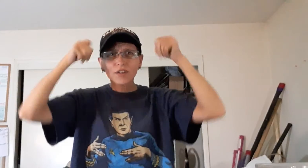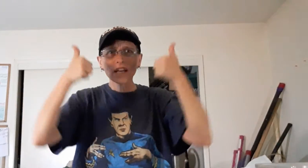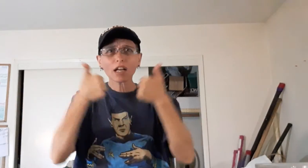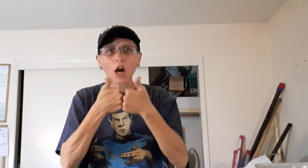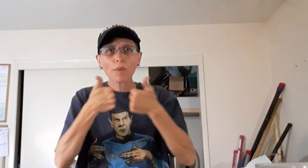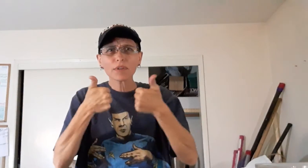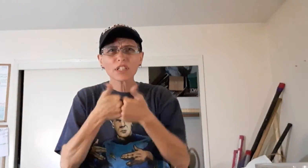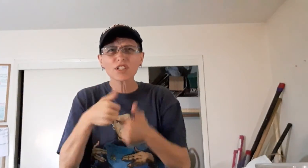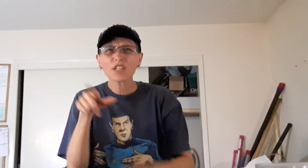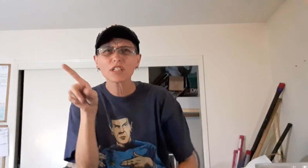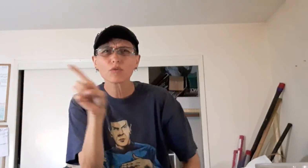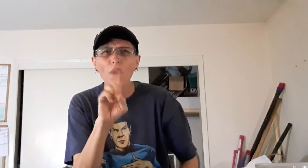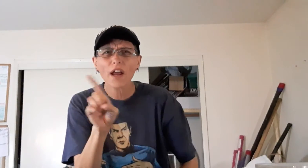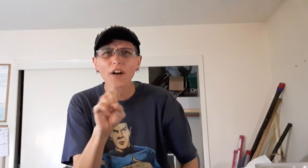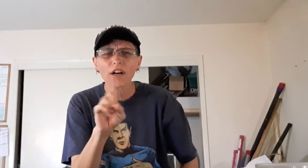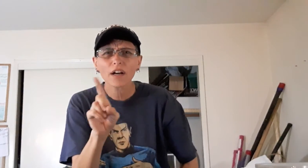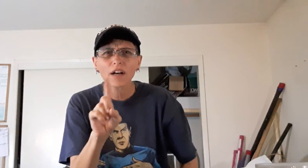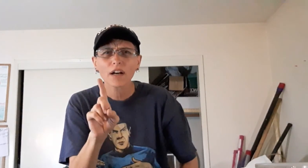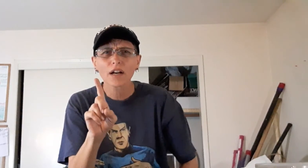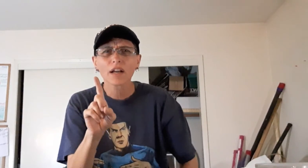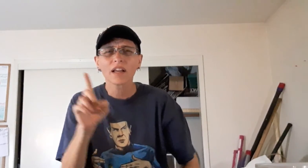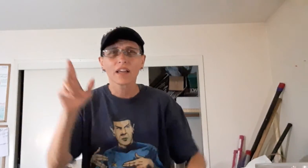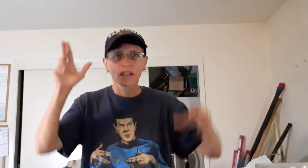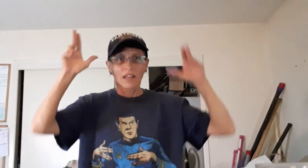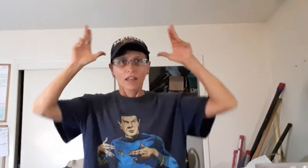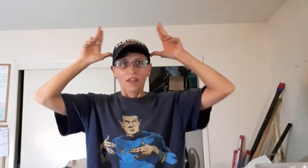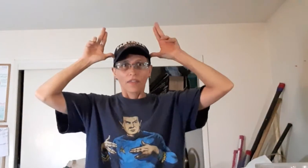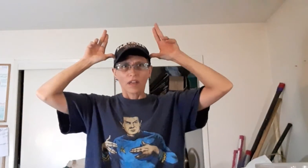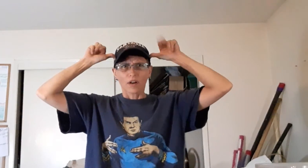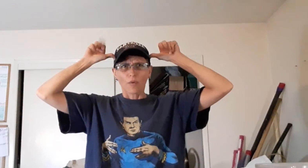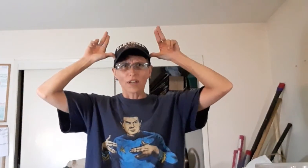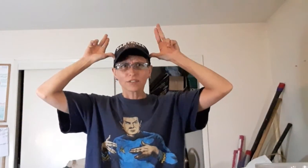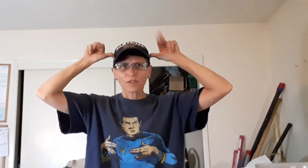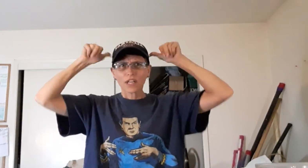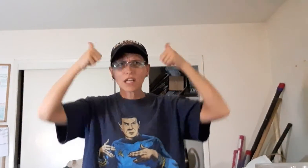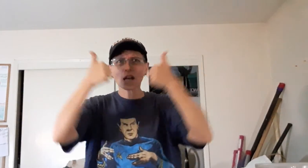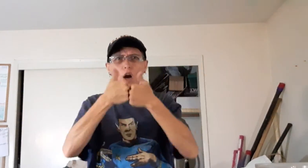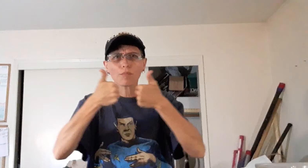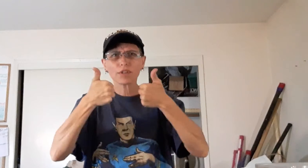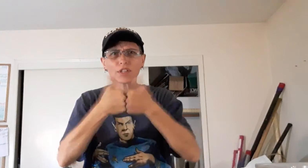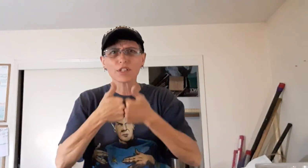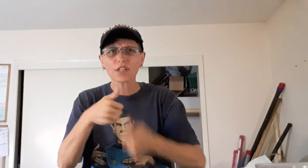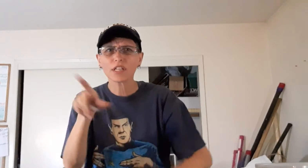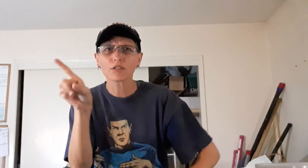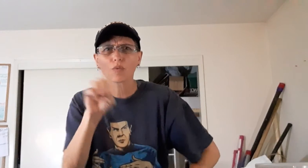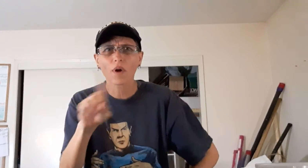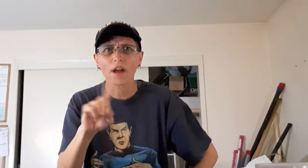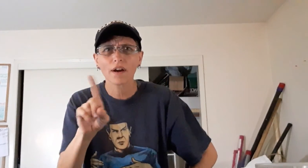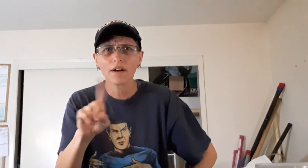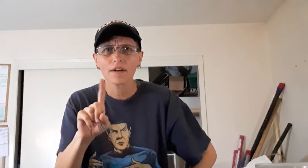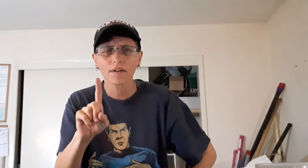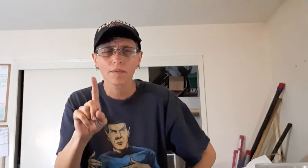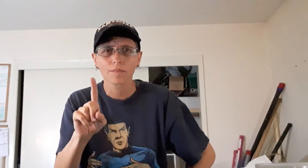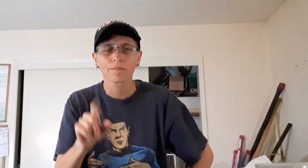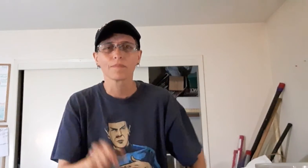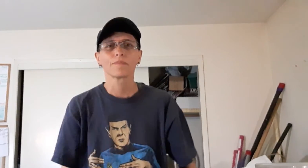Equestrian competition is where? The equestrian competition is where?